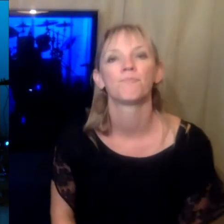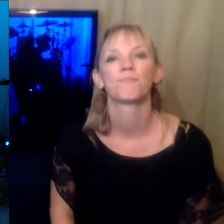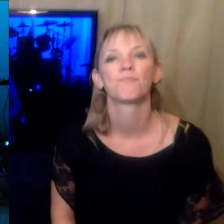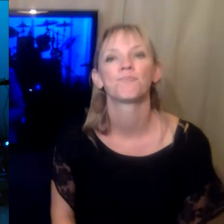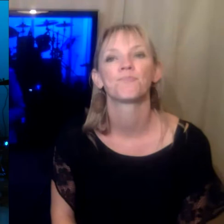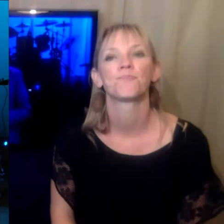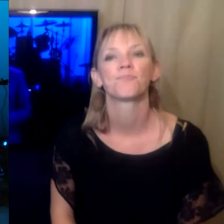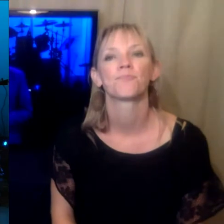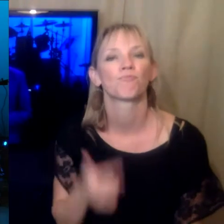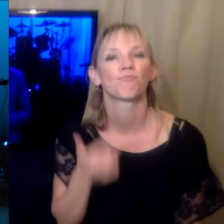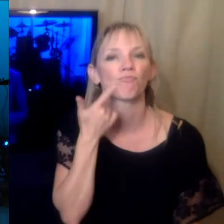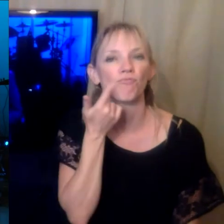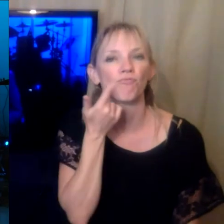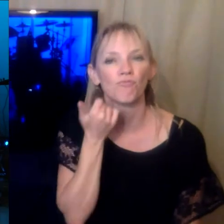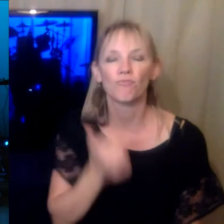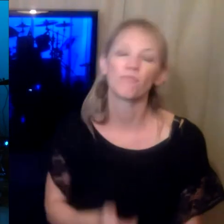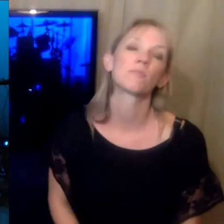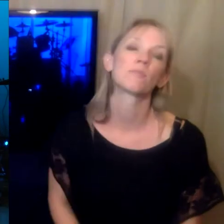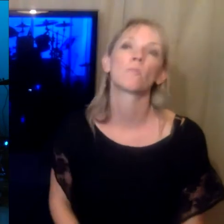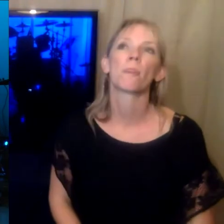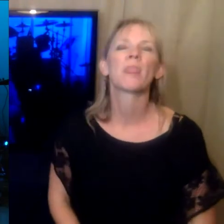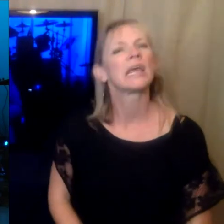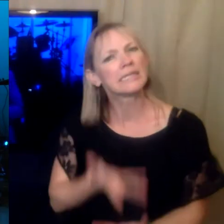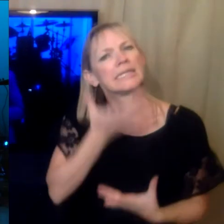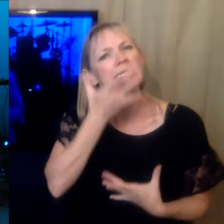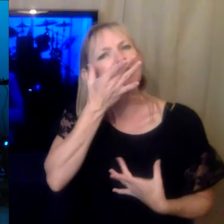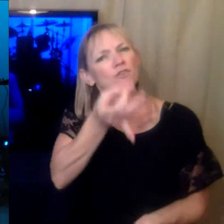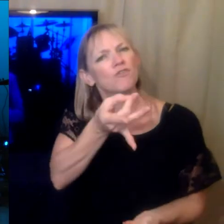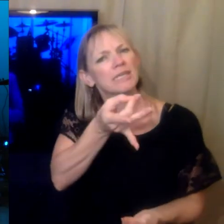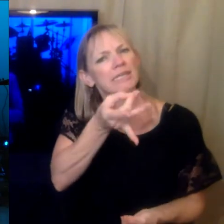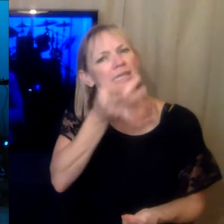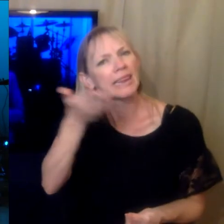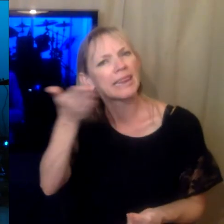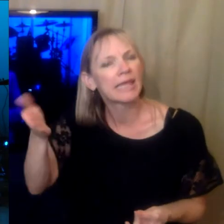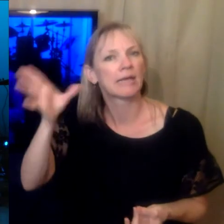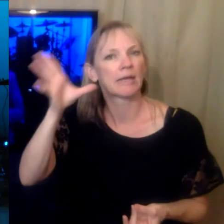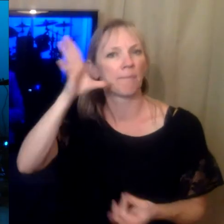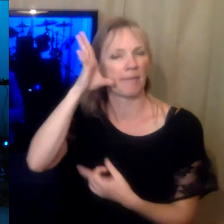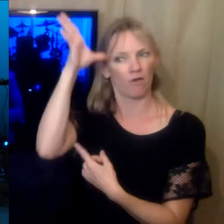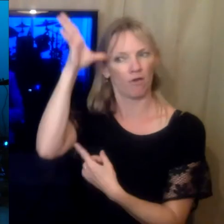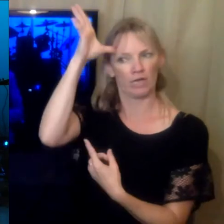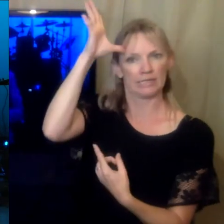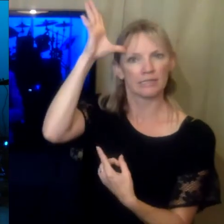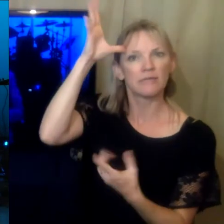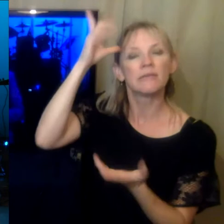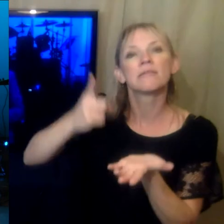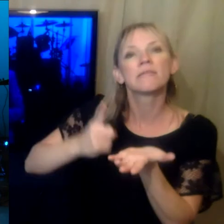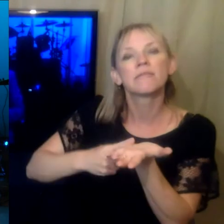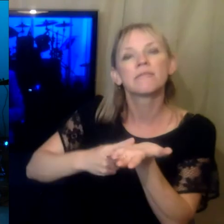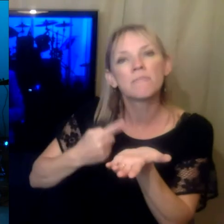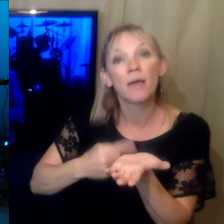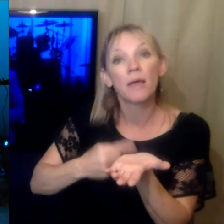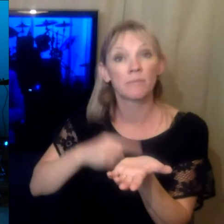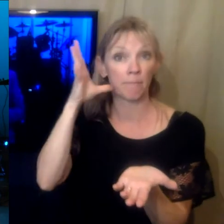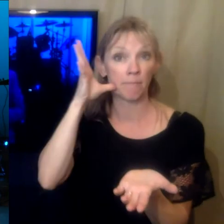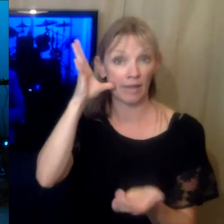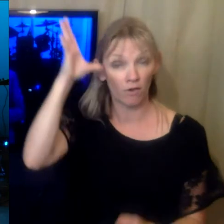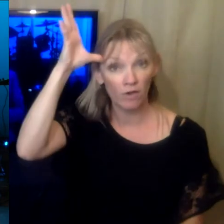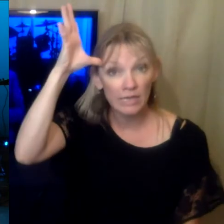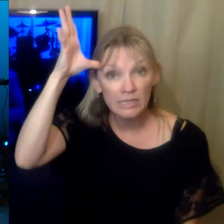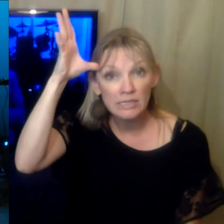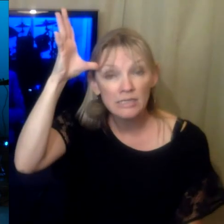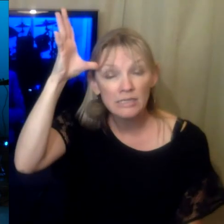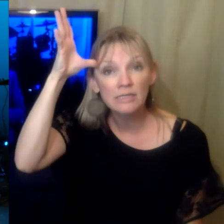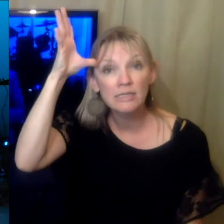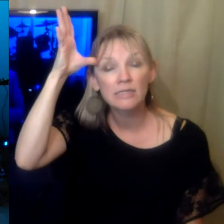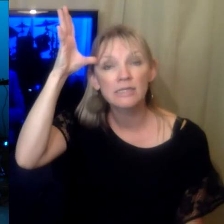You know, it's an interesting thing with parents. You know, sometimes parents